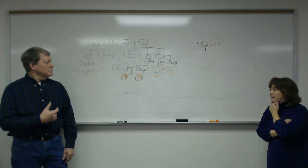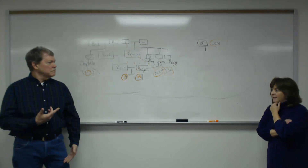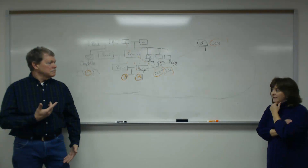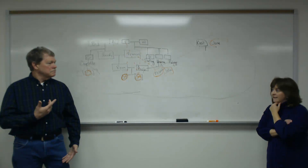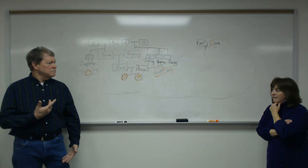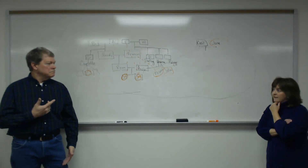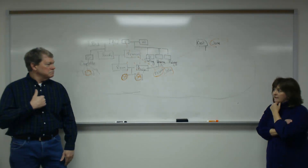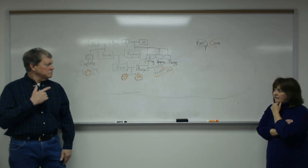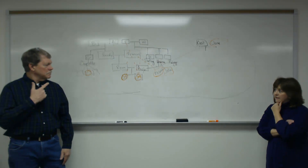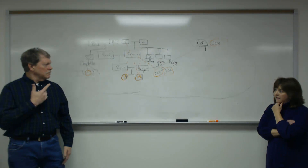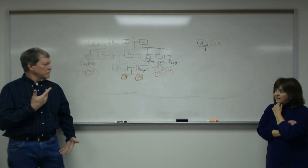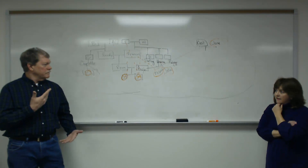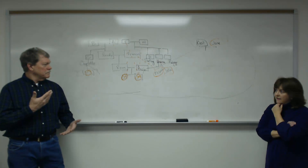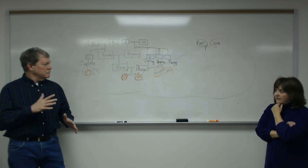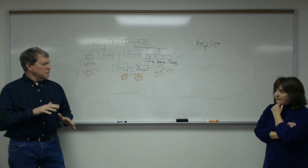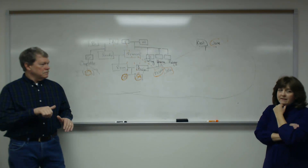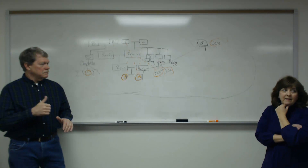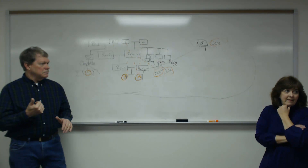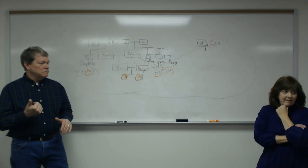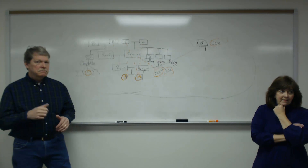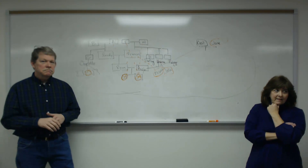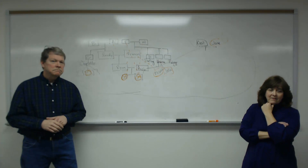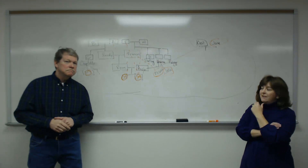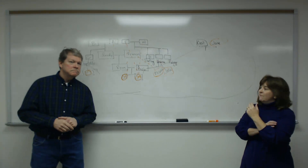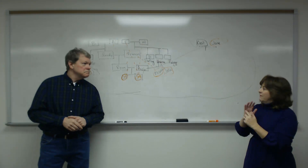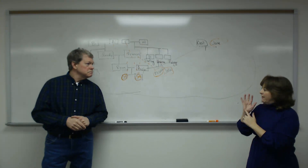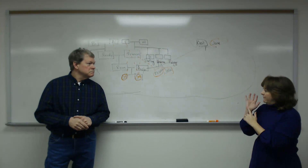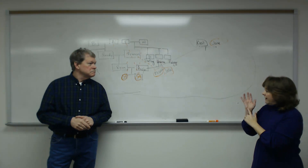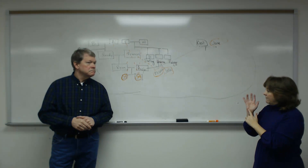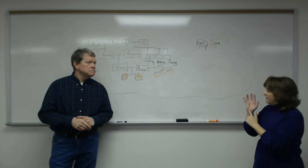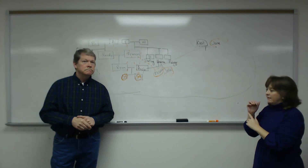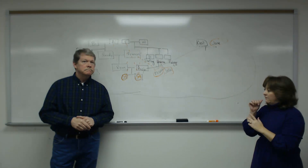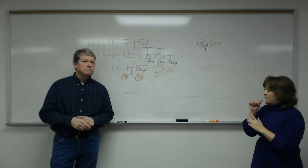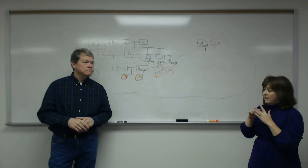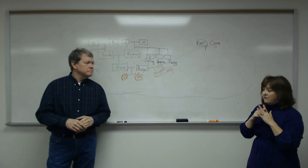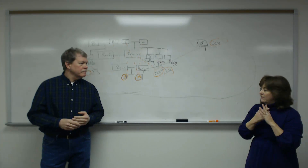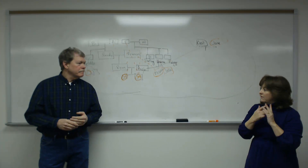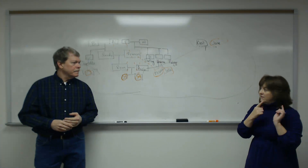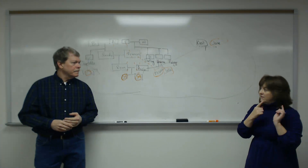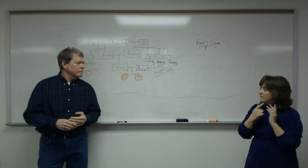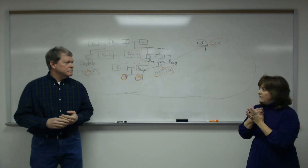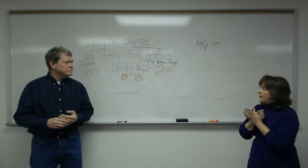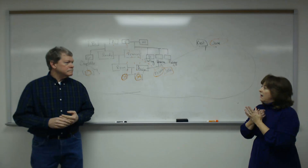decided to. Well, we have 5 minutes, so we're not going to start the new.